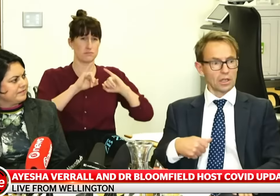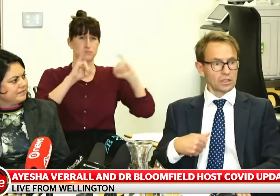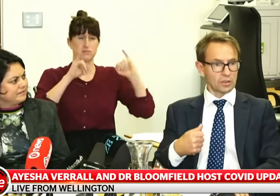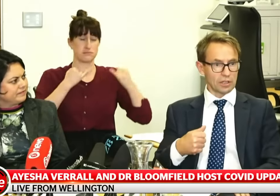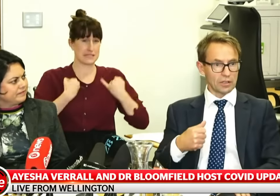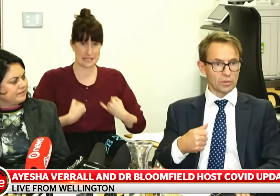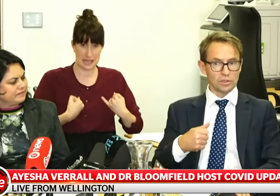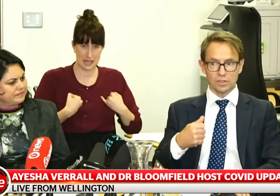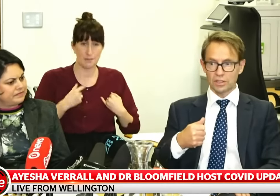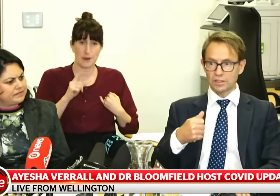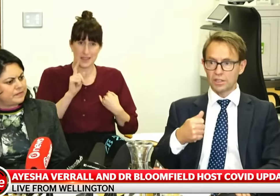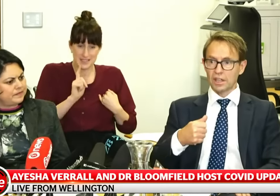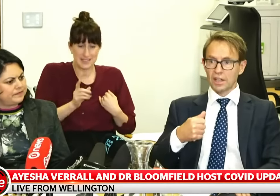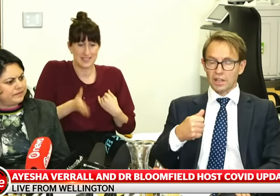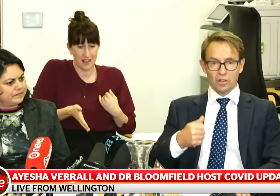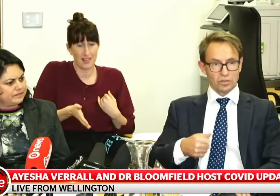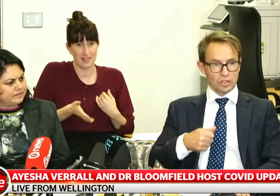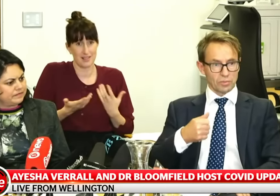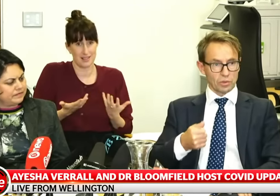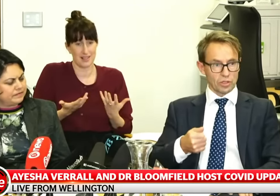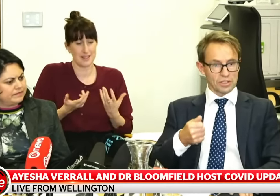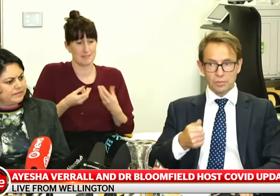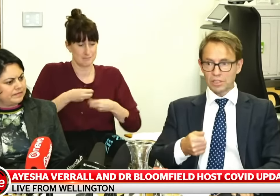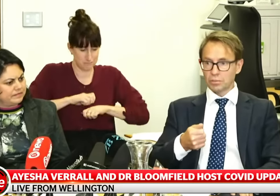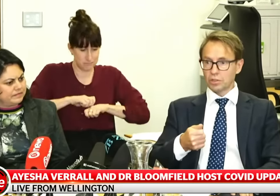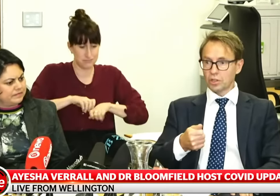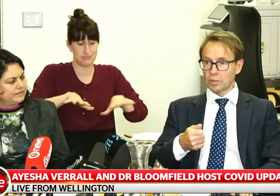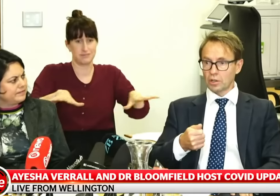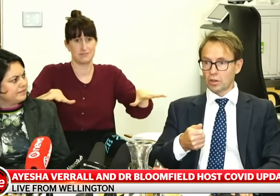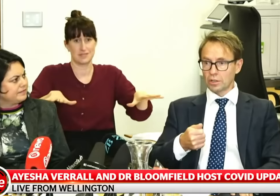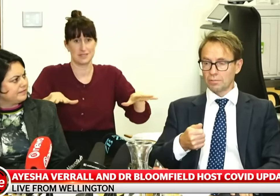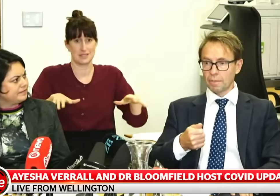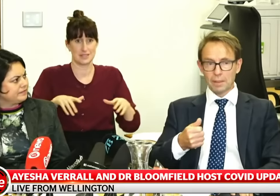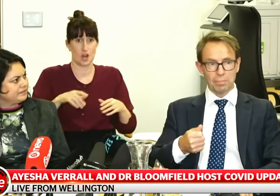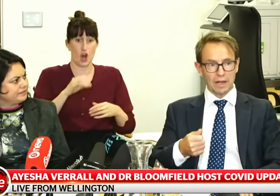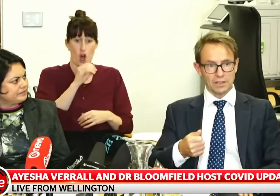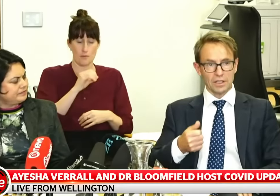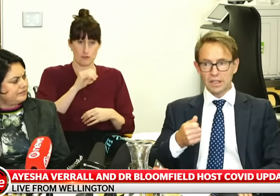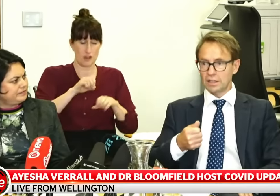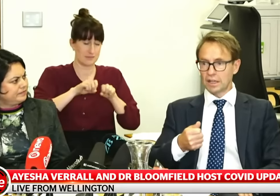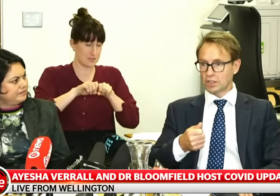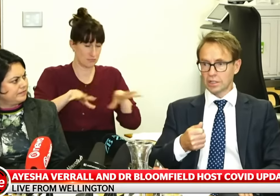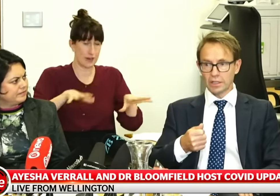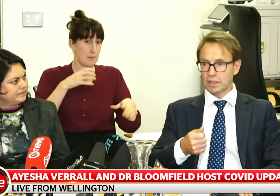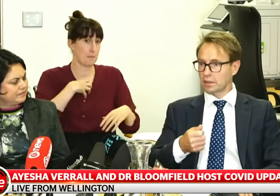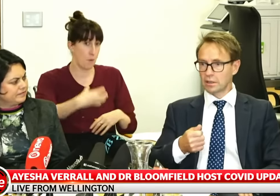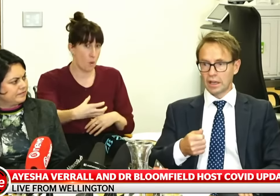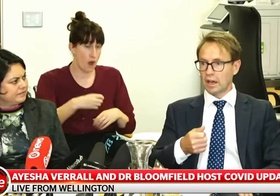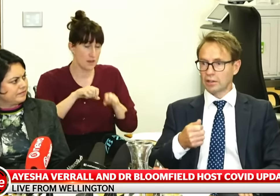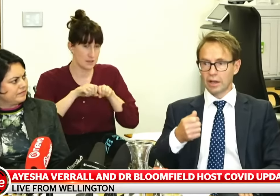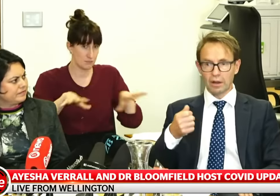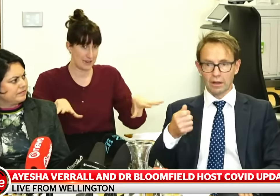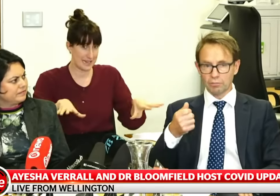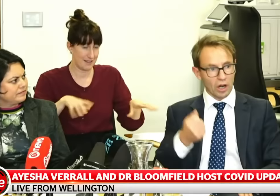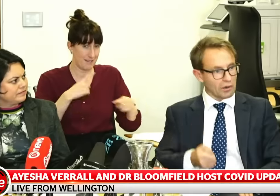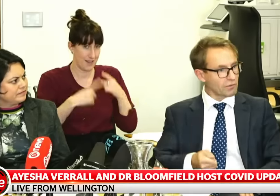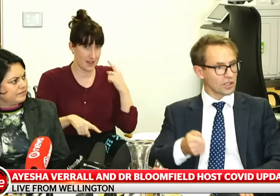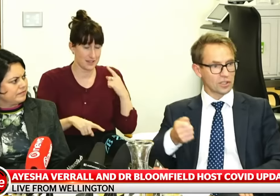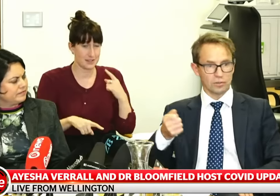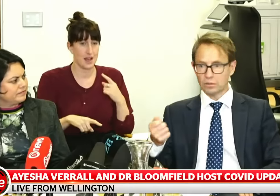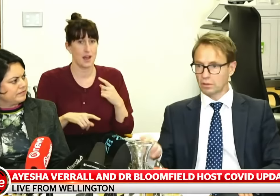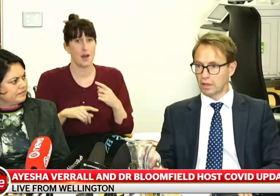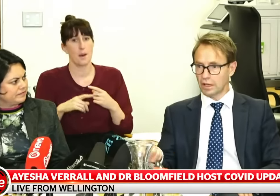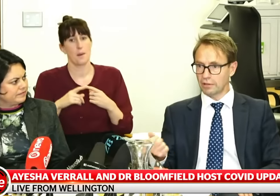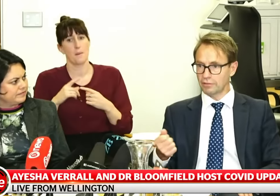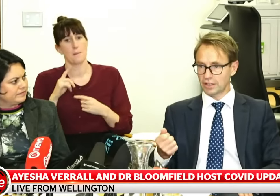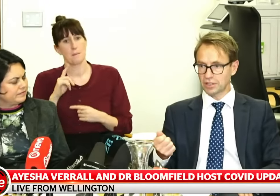evasion. So in other words, it's not just more transmissible than Omicron, but it actually, our prior